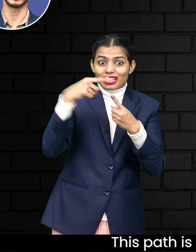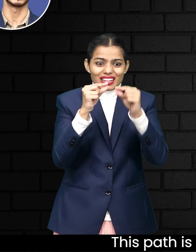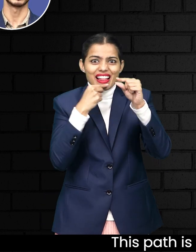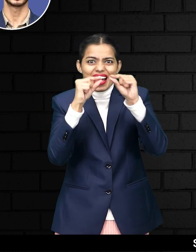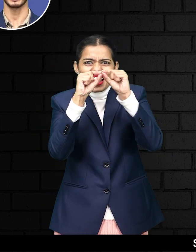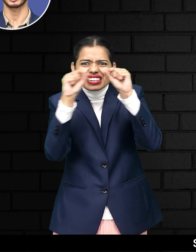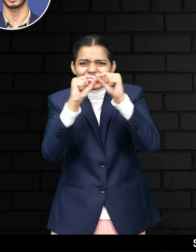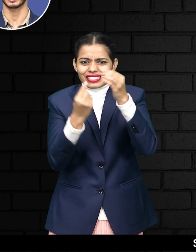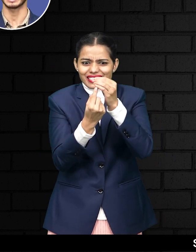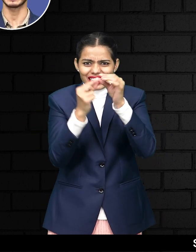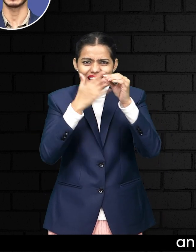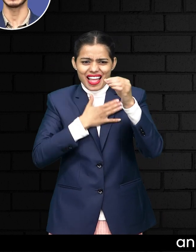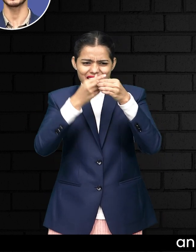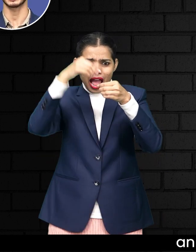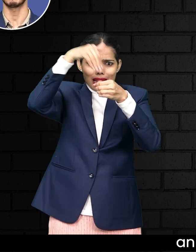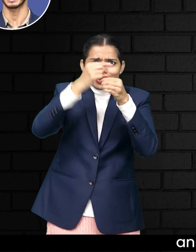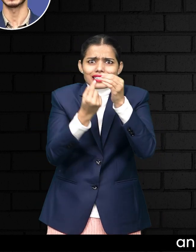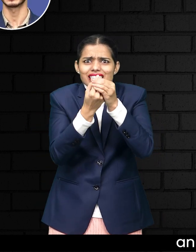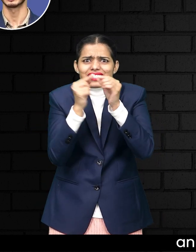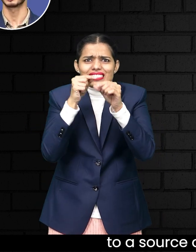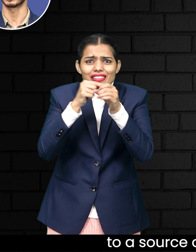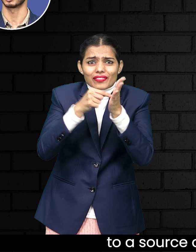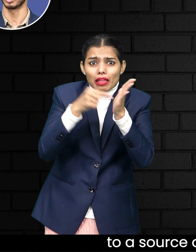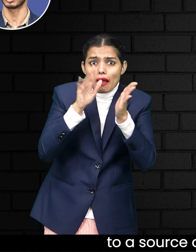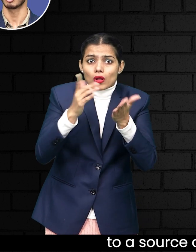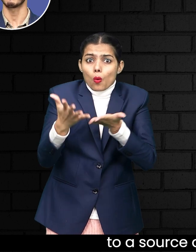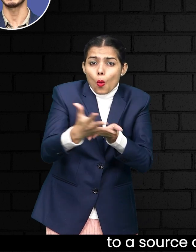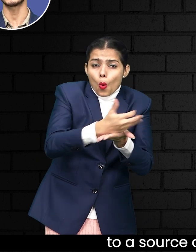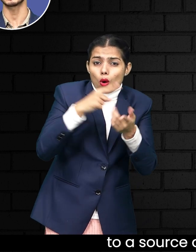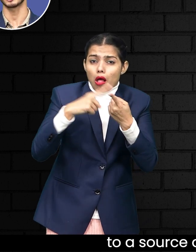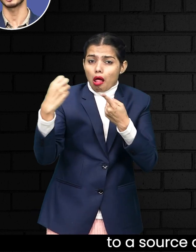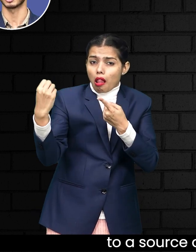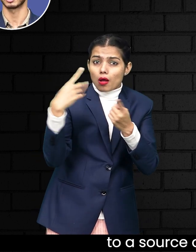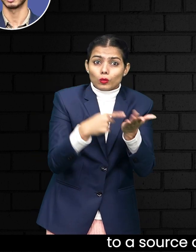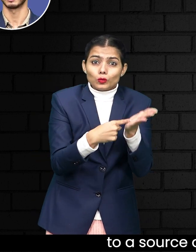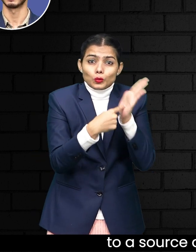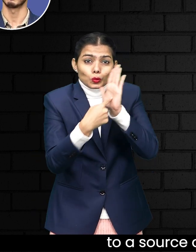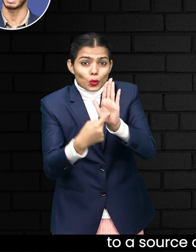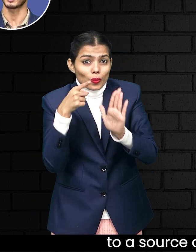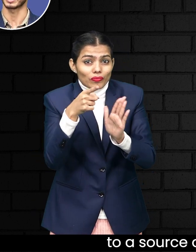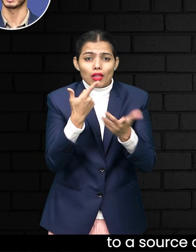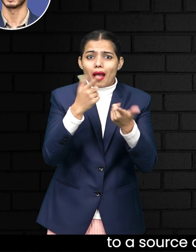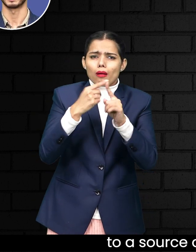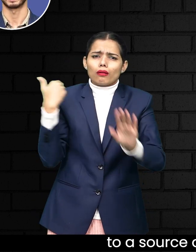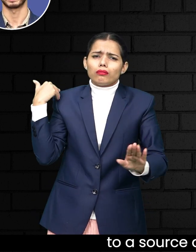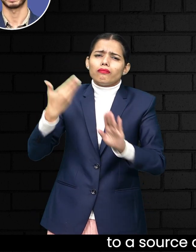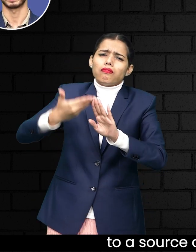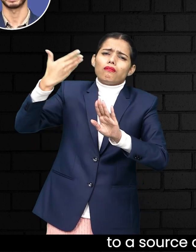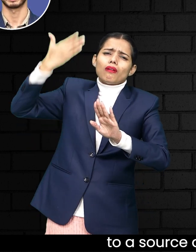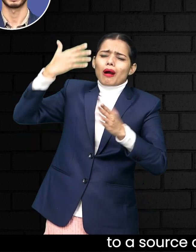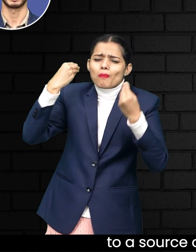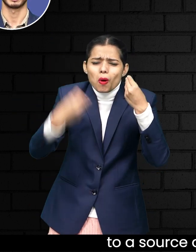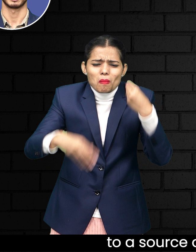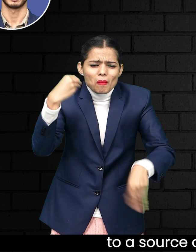electric wires so as to connect an electric appliance to a source of electric charges, battery.